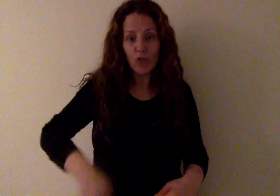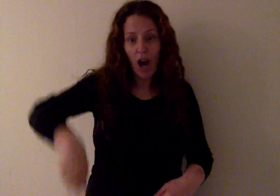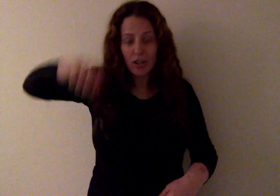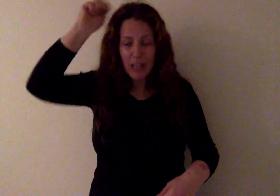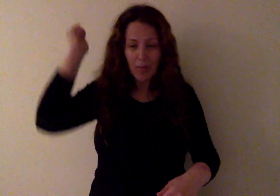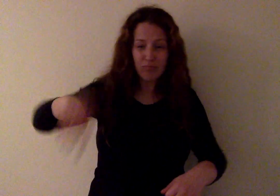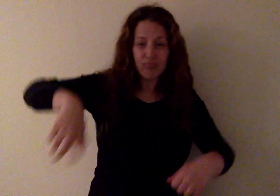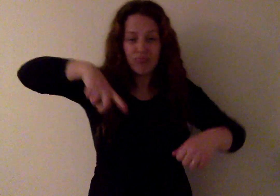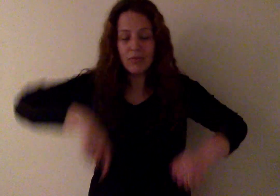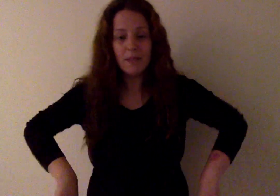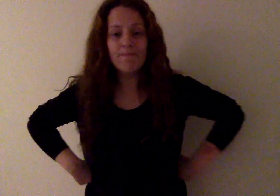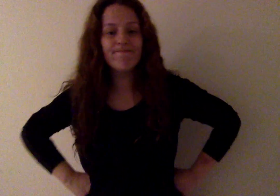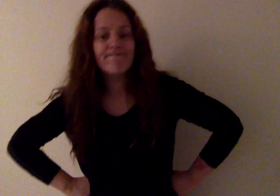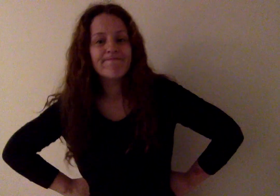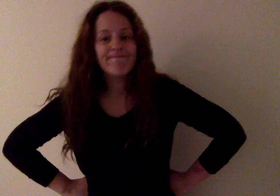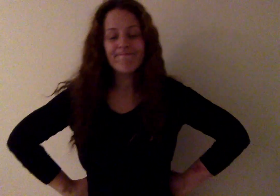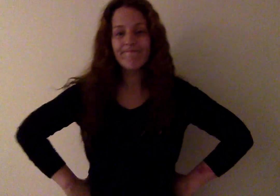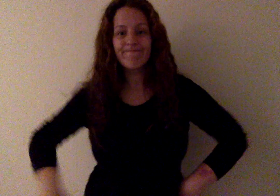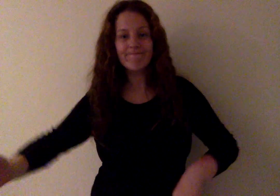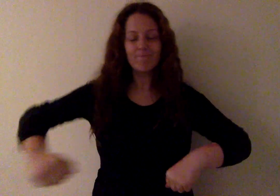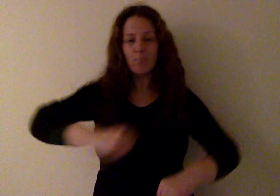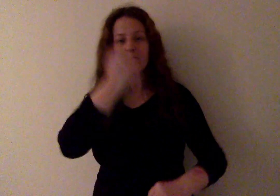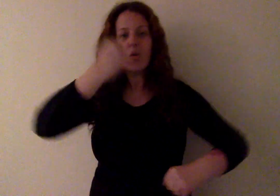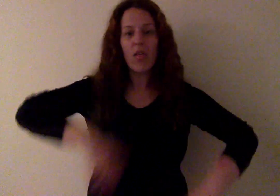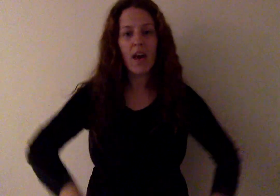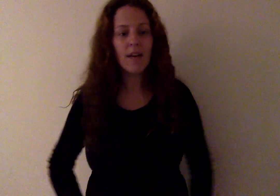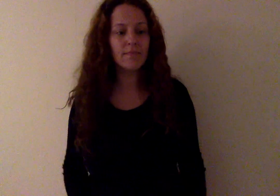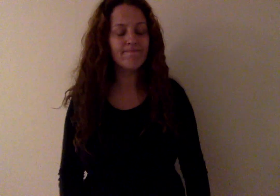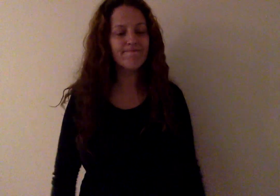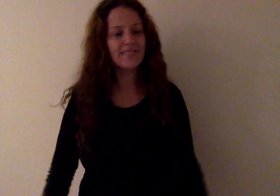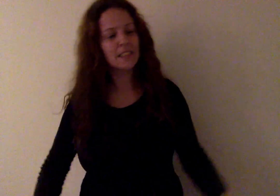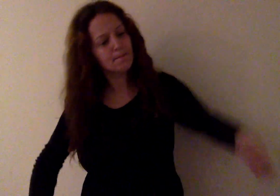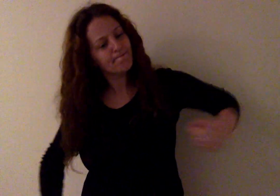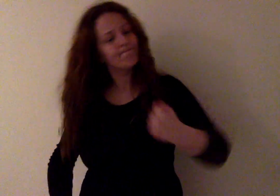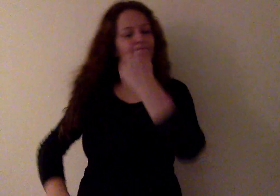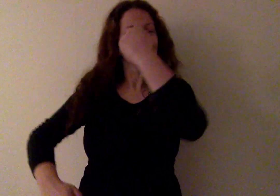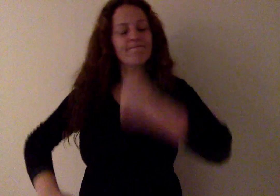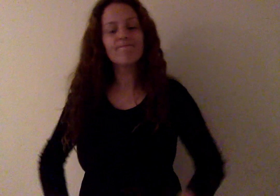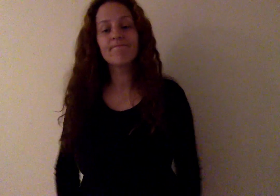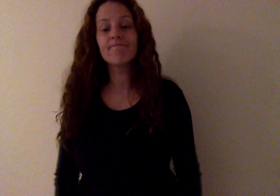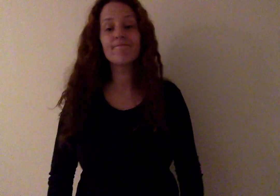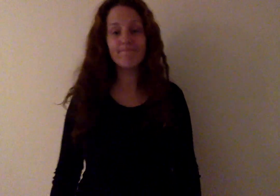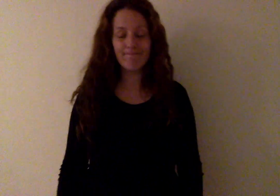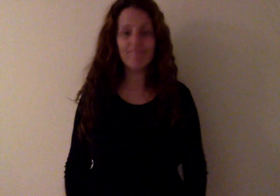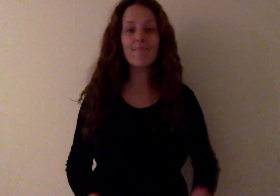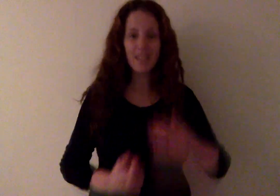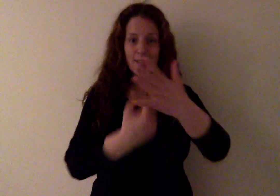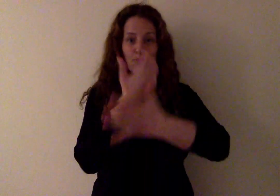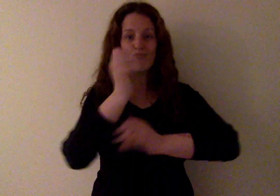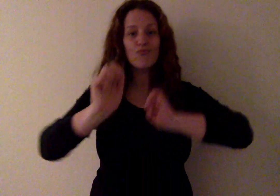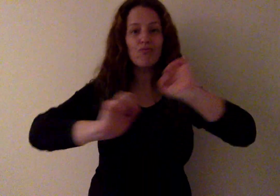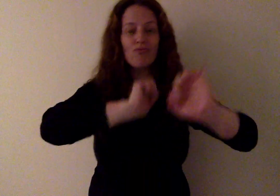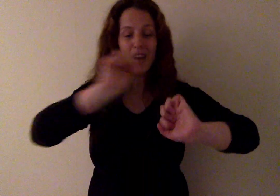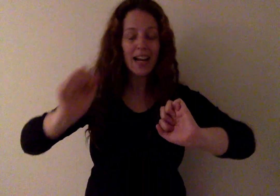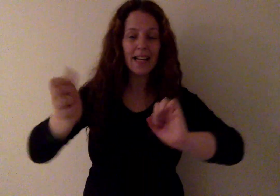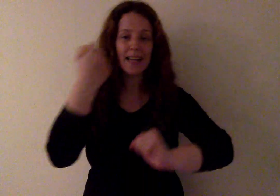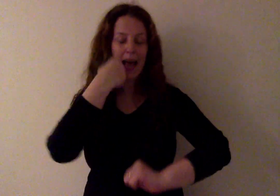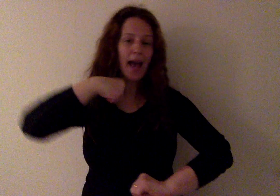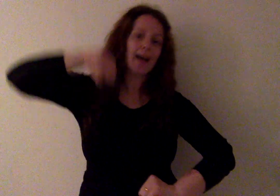said bother and blow, and also hang spring cleaning,